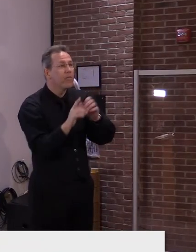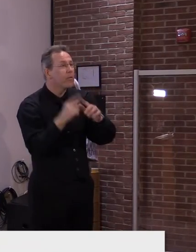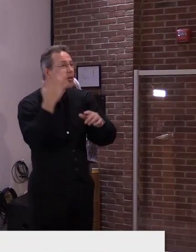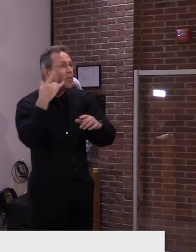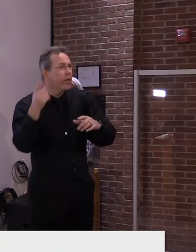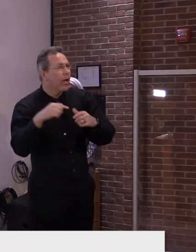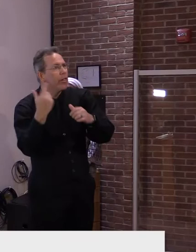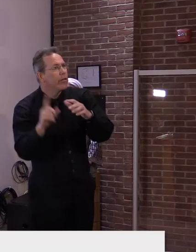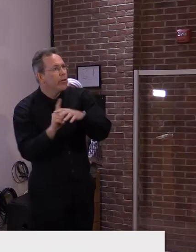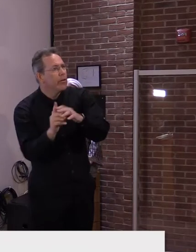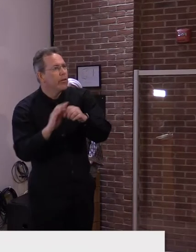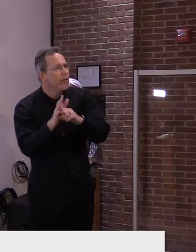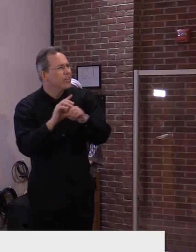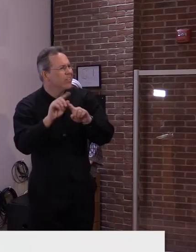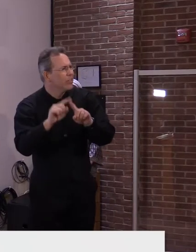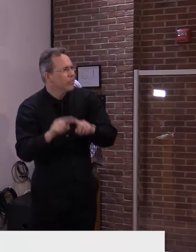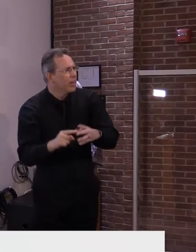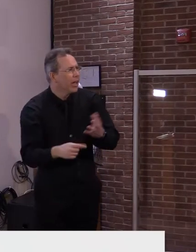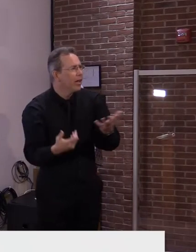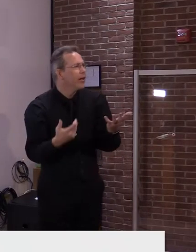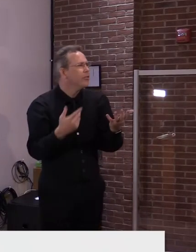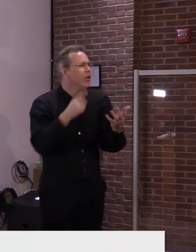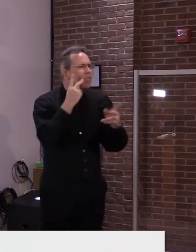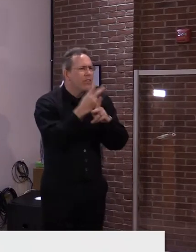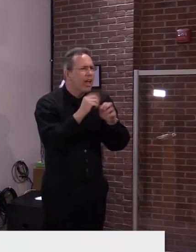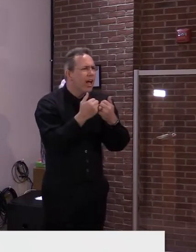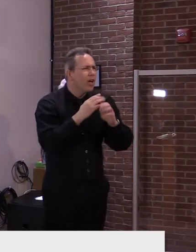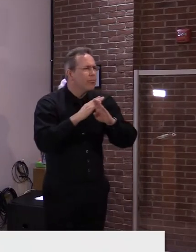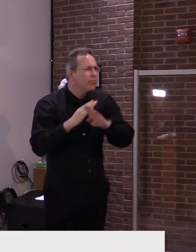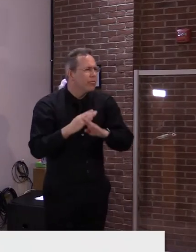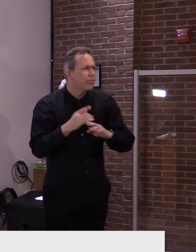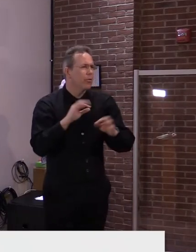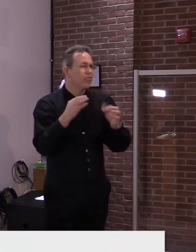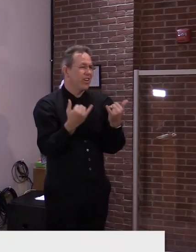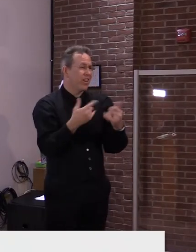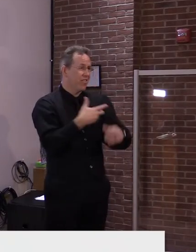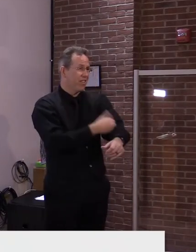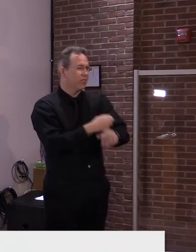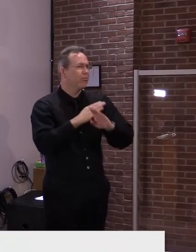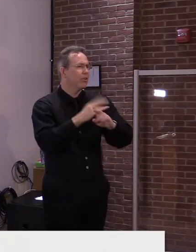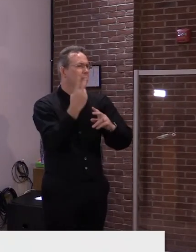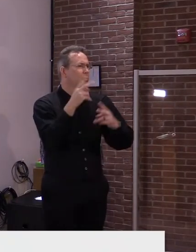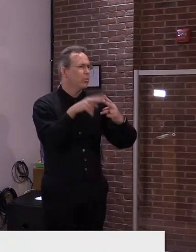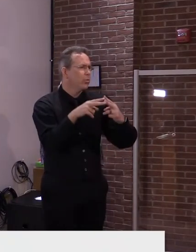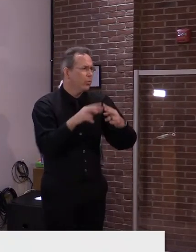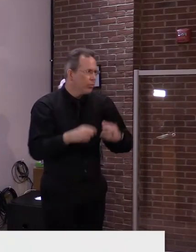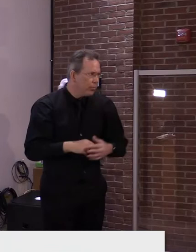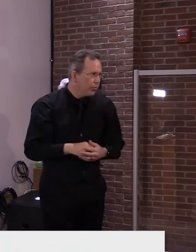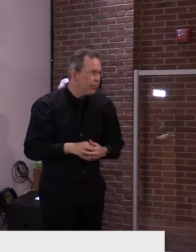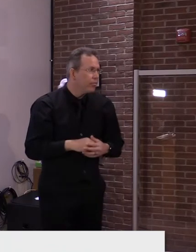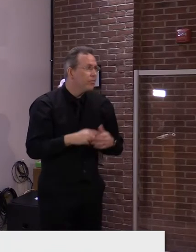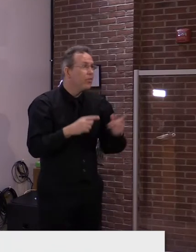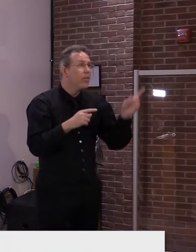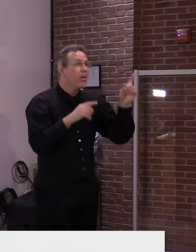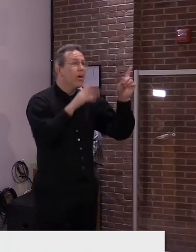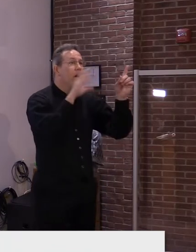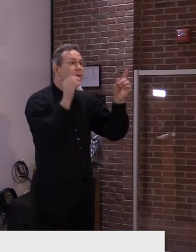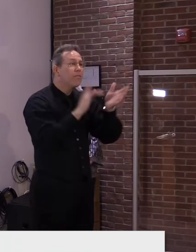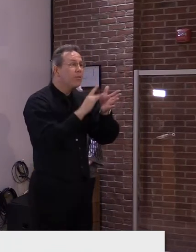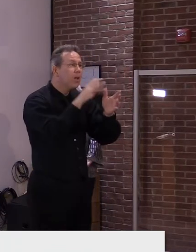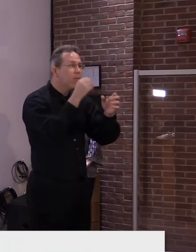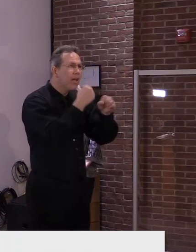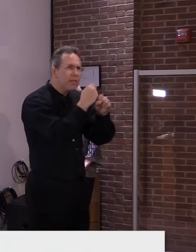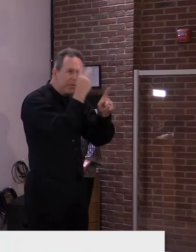protection. Discussions and manufacture of those kinds of enhanced vaccines will come out. So it won't